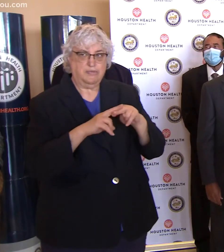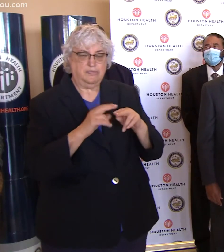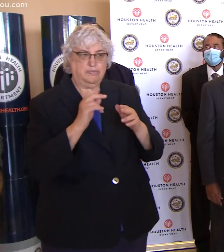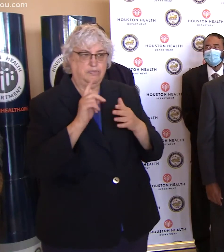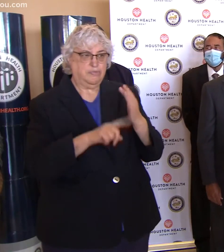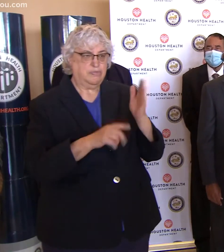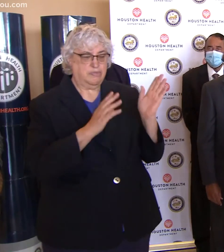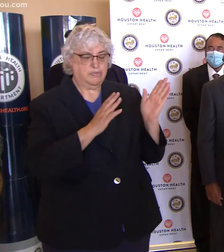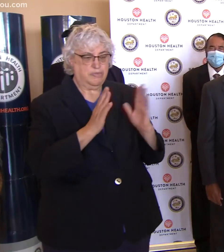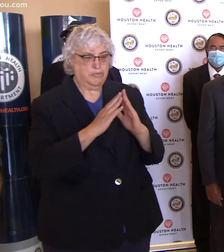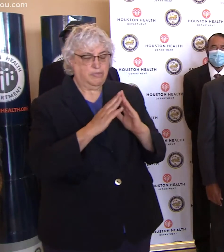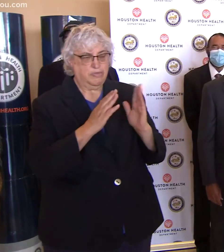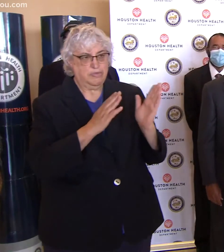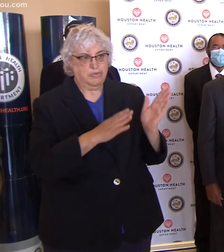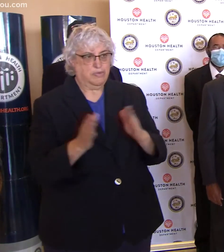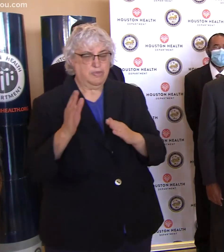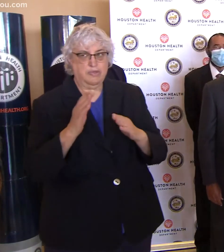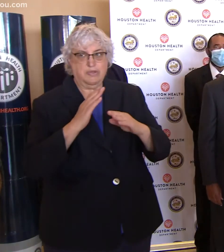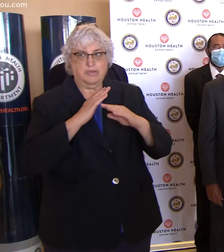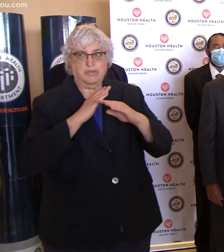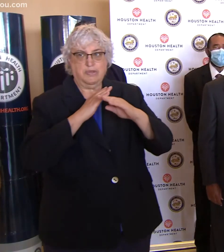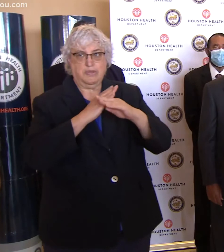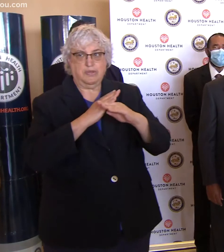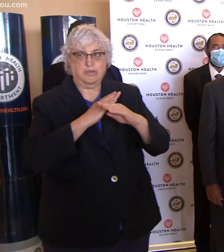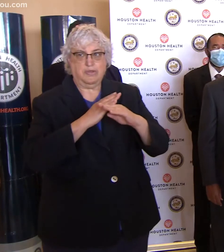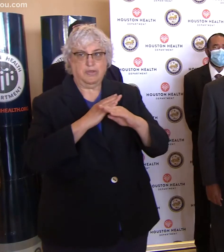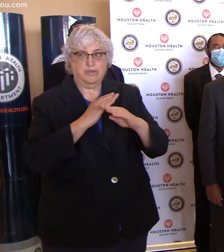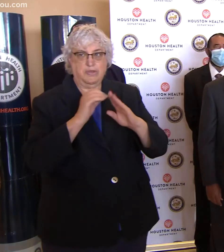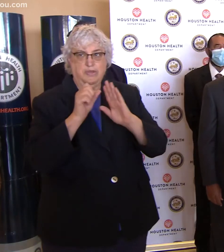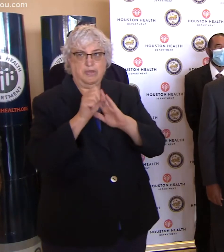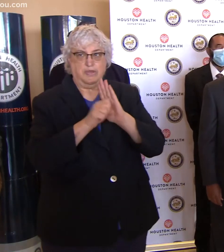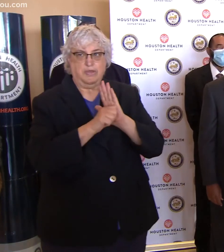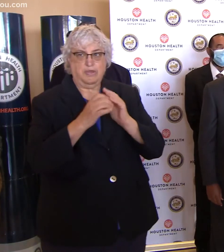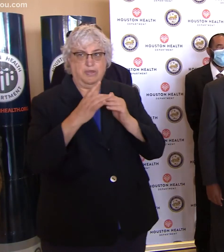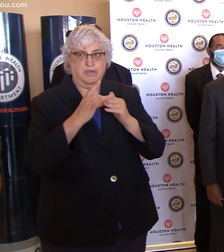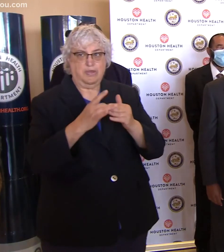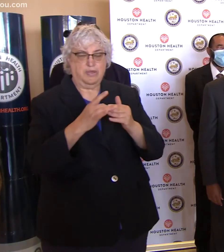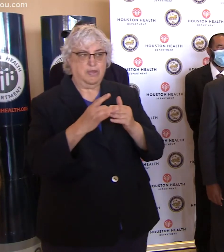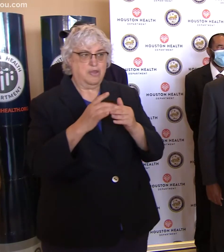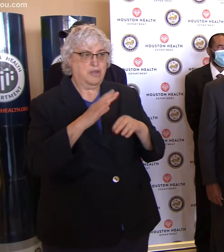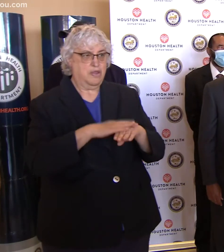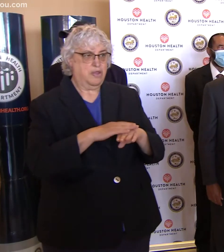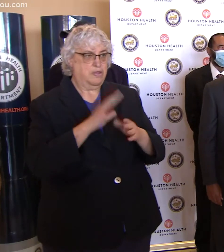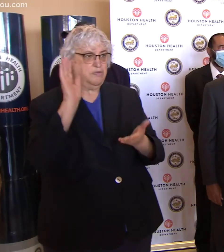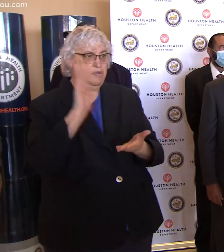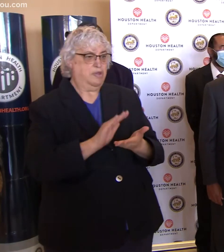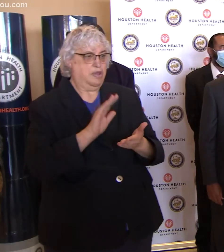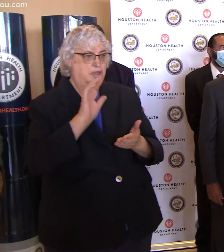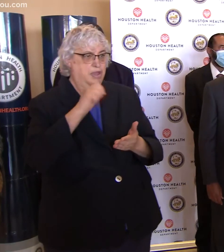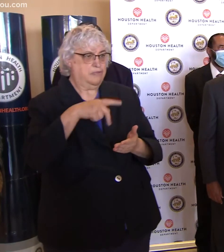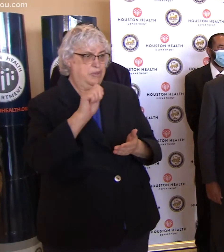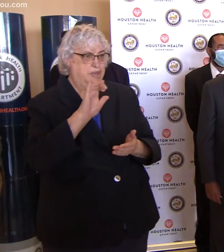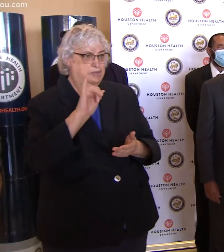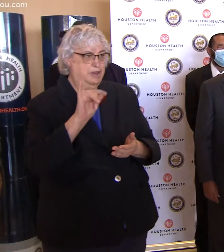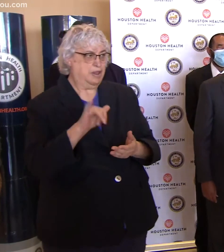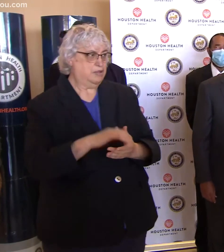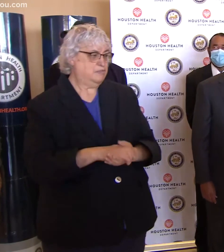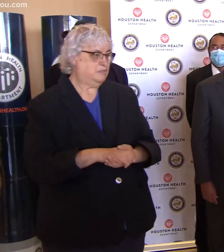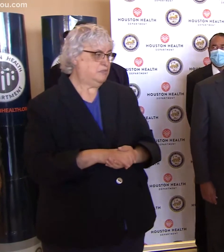is the city's plan to try to prevent the state's guidance to pull back or reduce capacity?